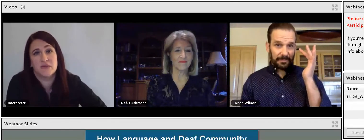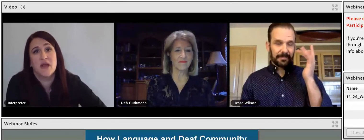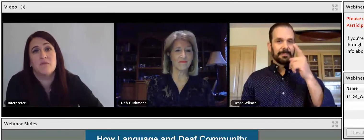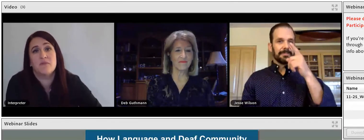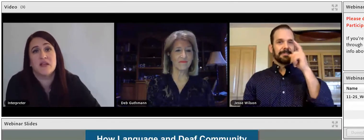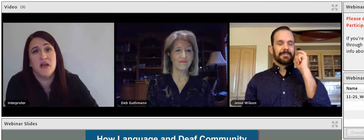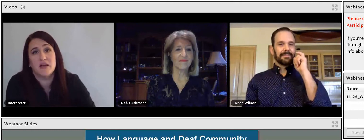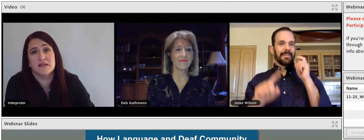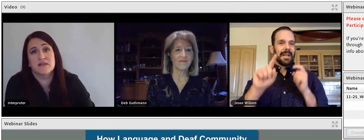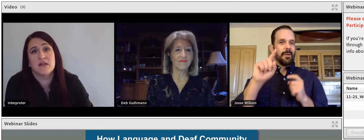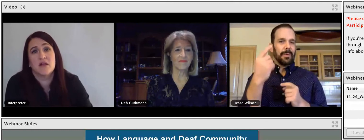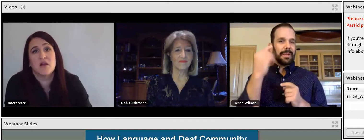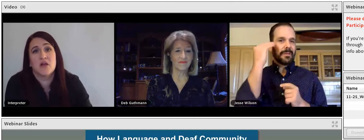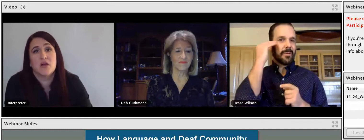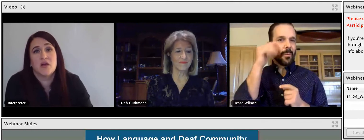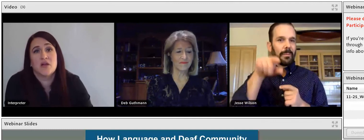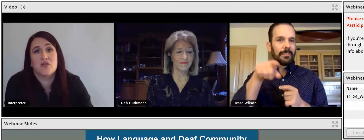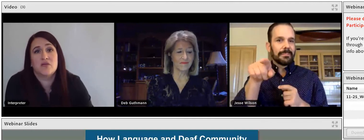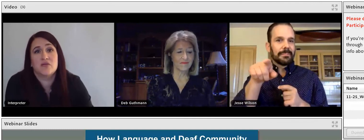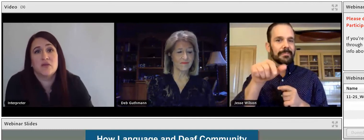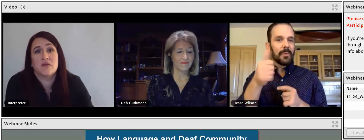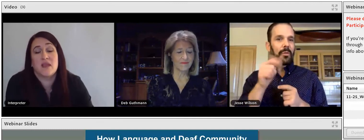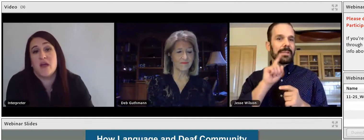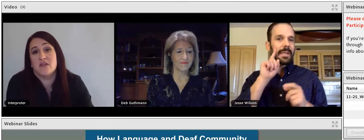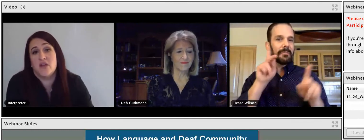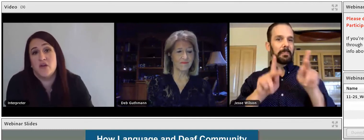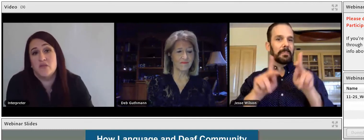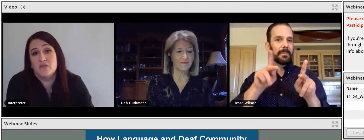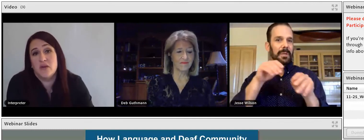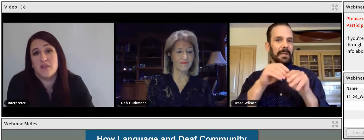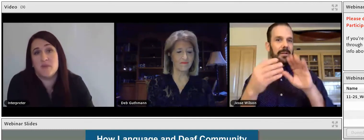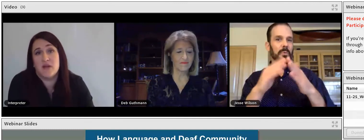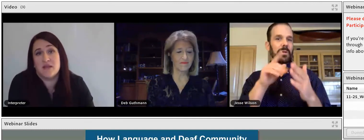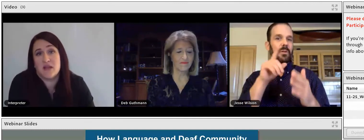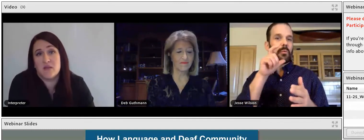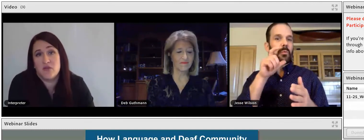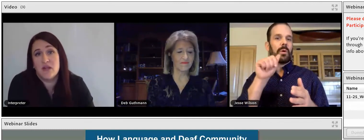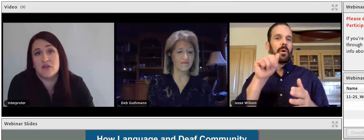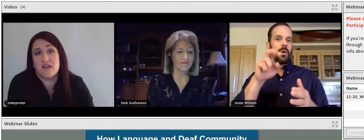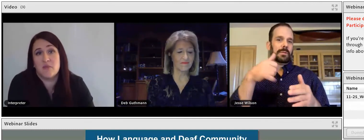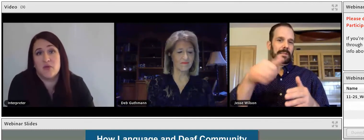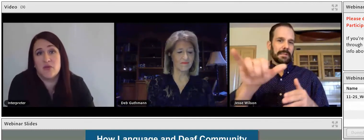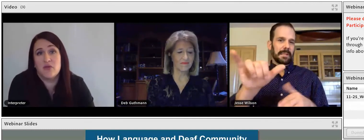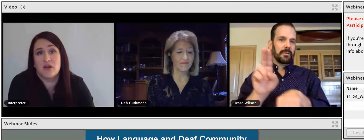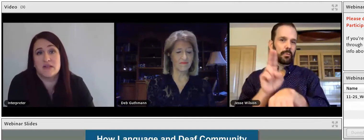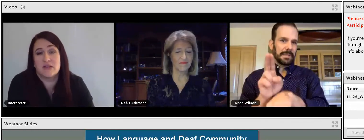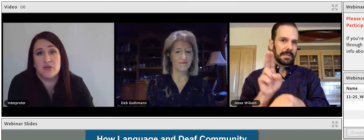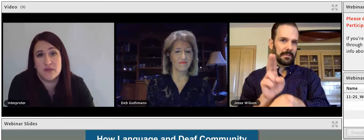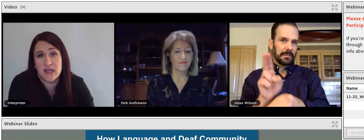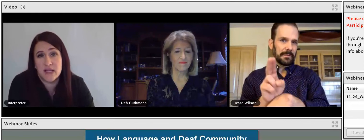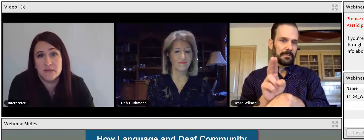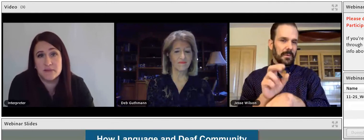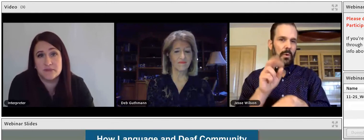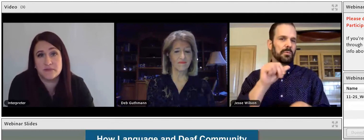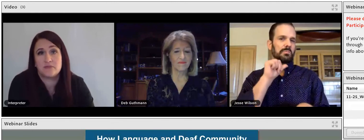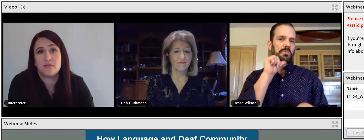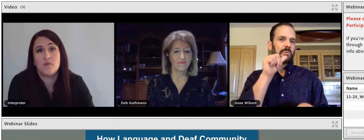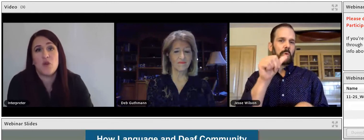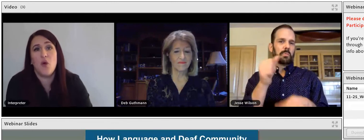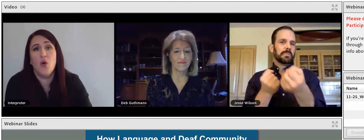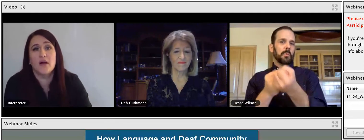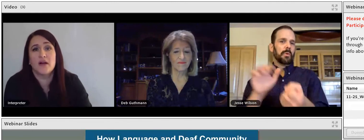oftentimes there are issues because they might know other people in that community or deaf people who are still